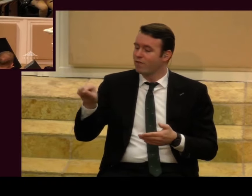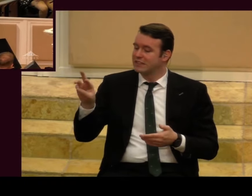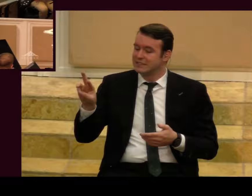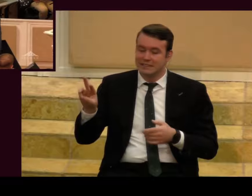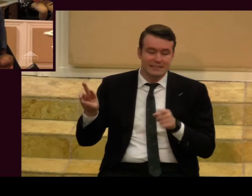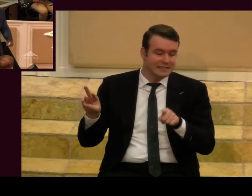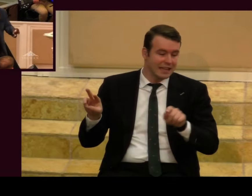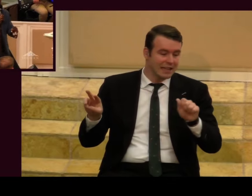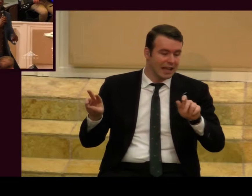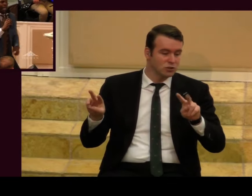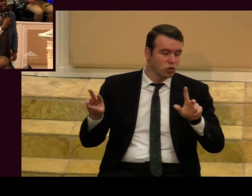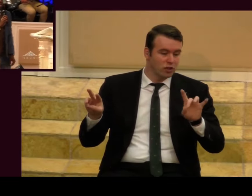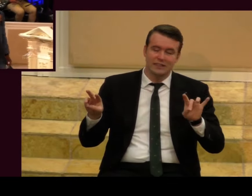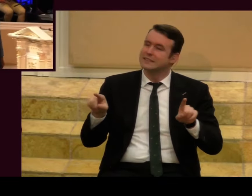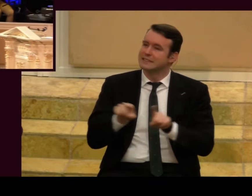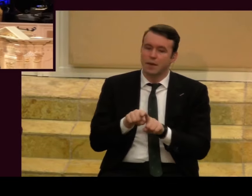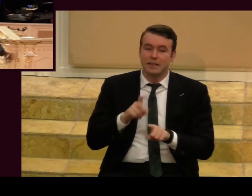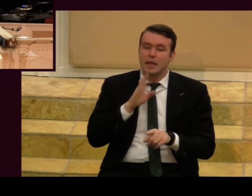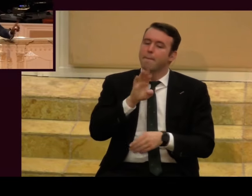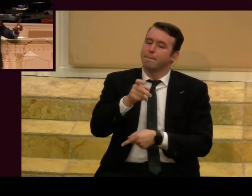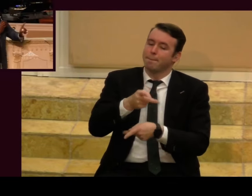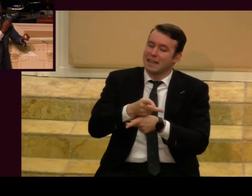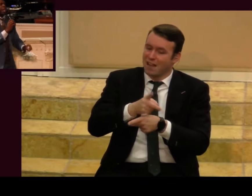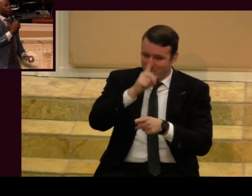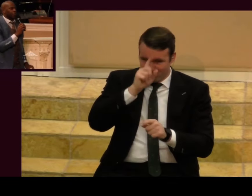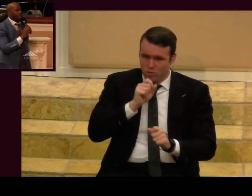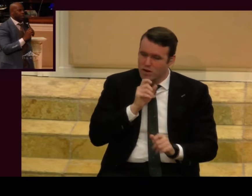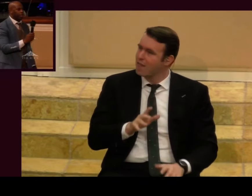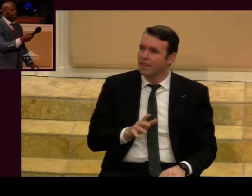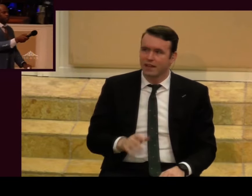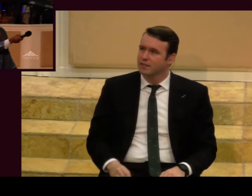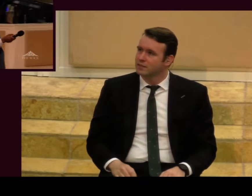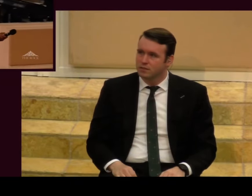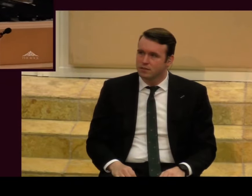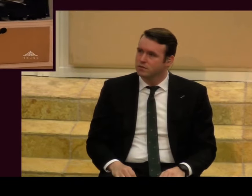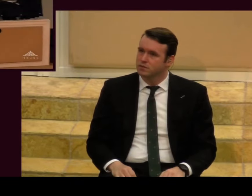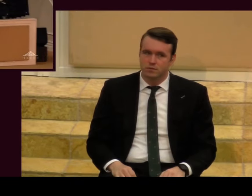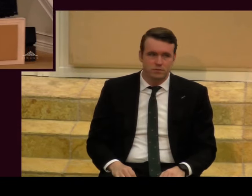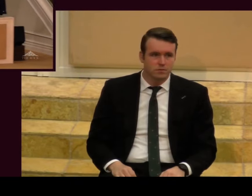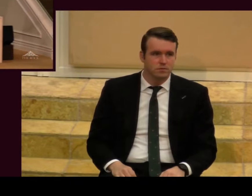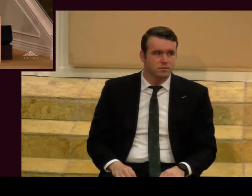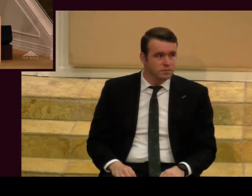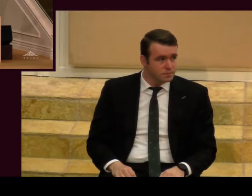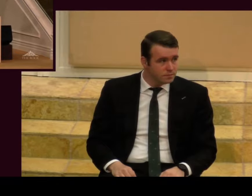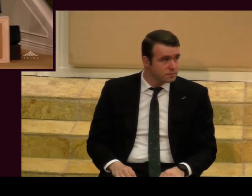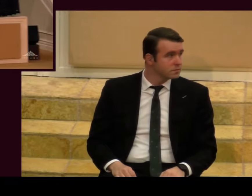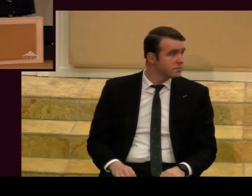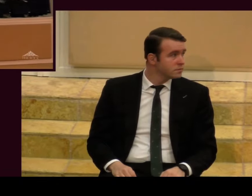is the same man that preached Acts 2:38. He said, be careful for nothing, brother.